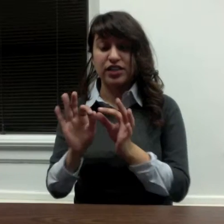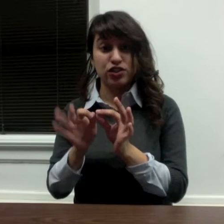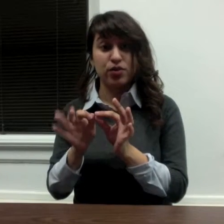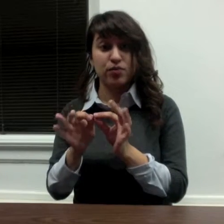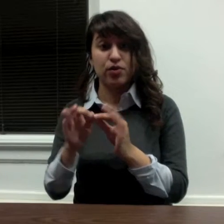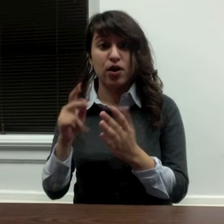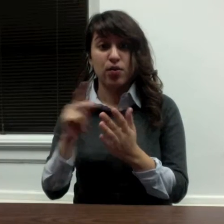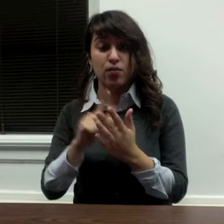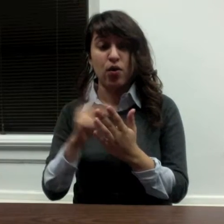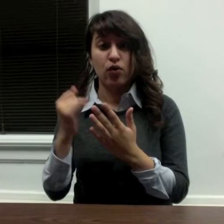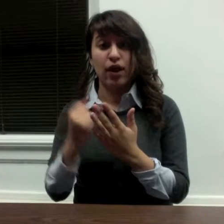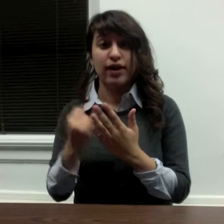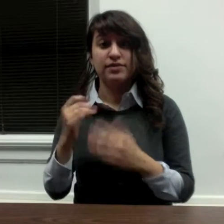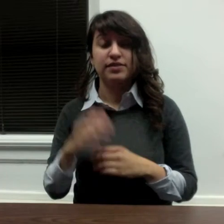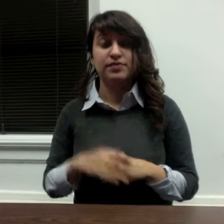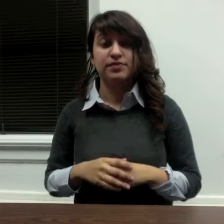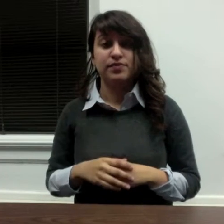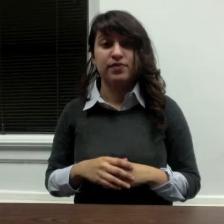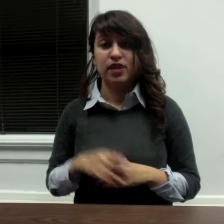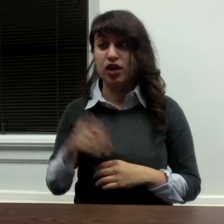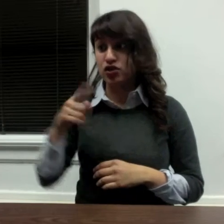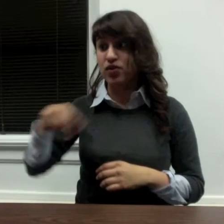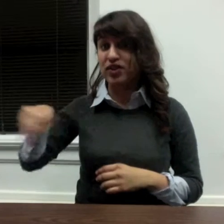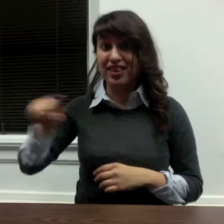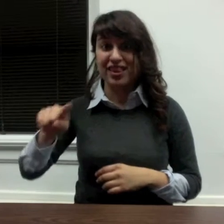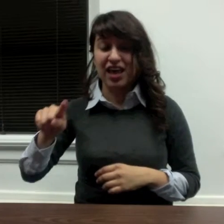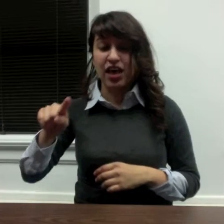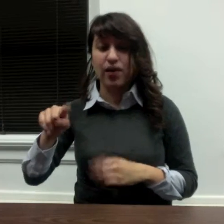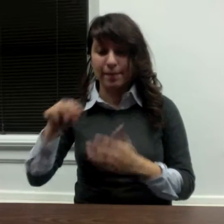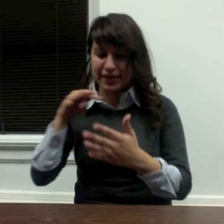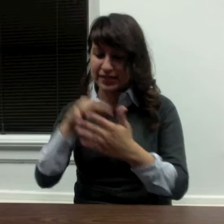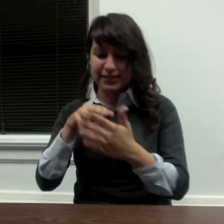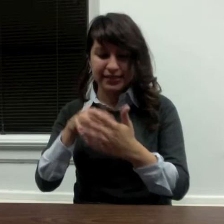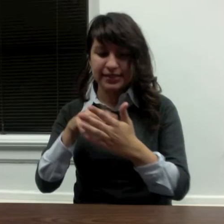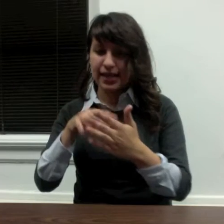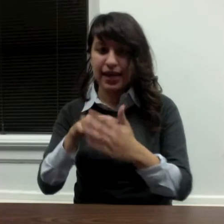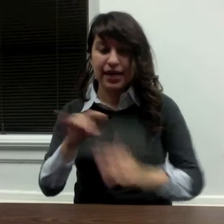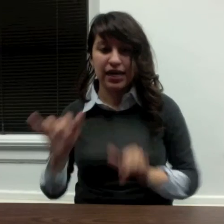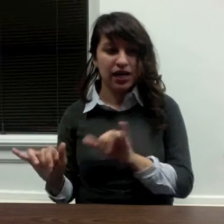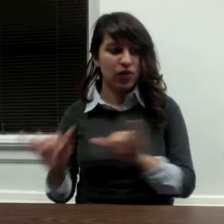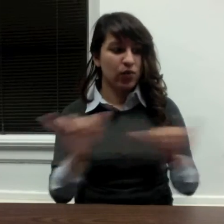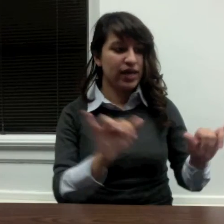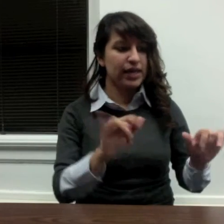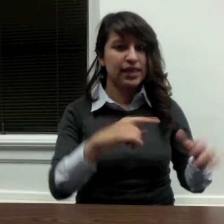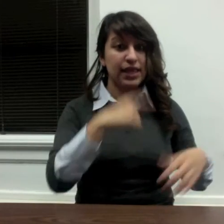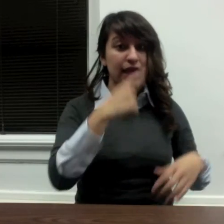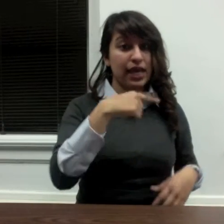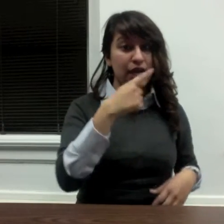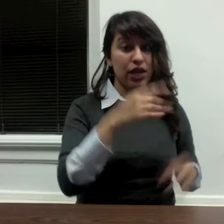hearing individuals to become interpreters. And that's really, really exciting for us.